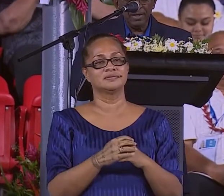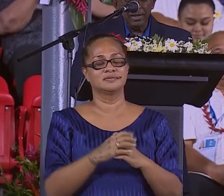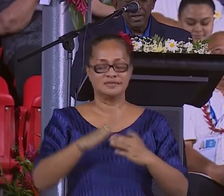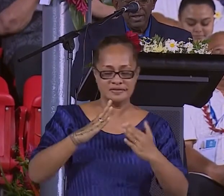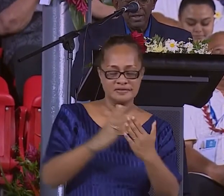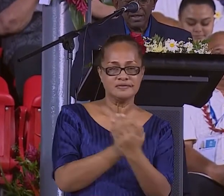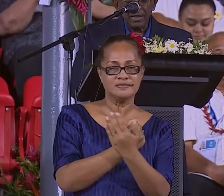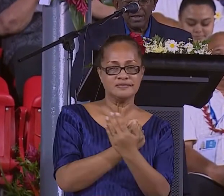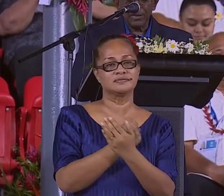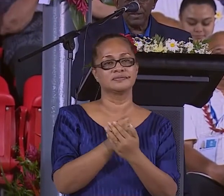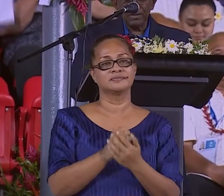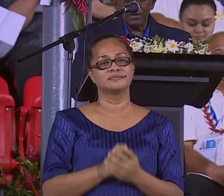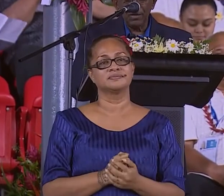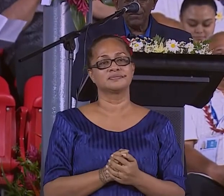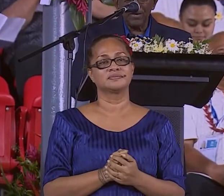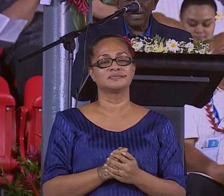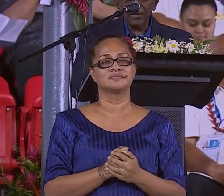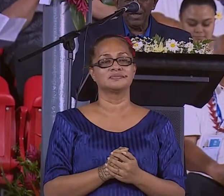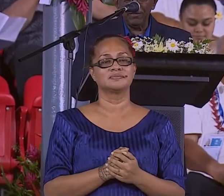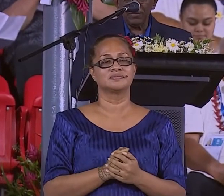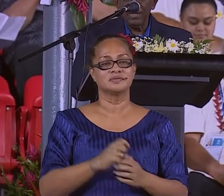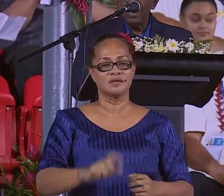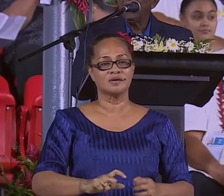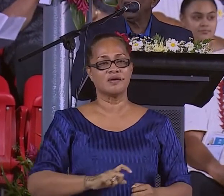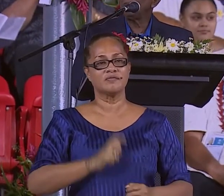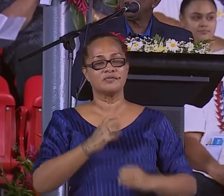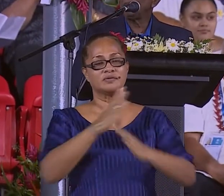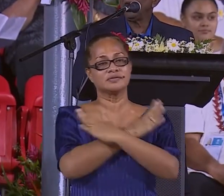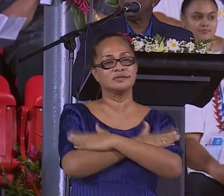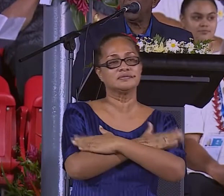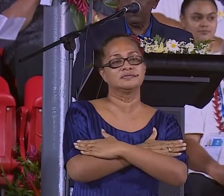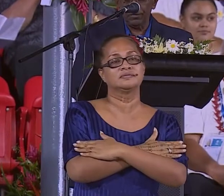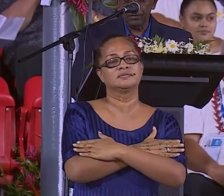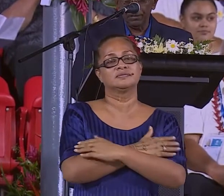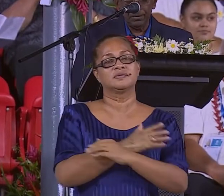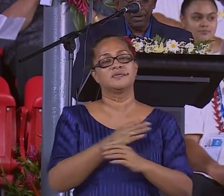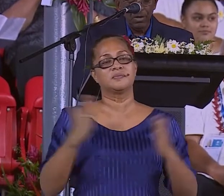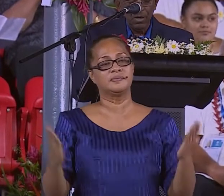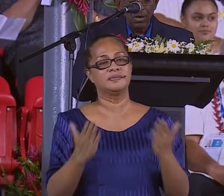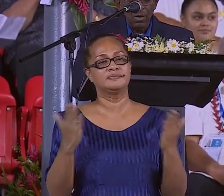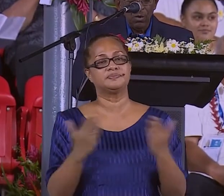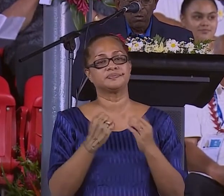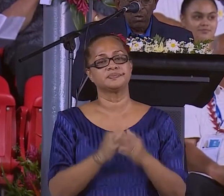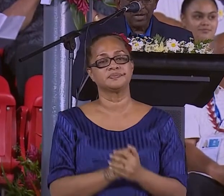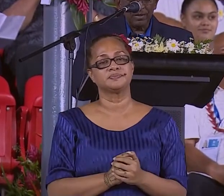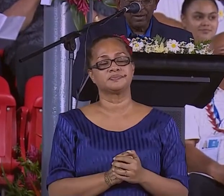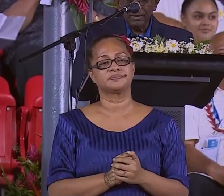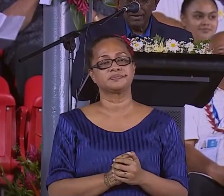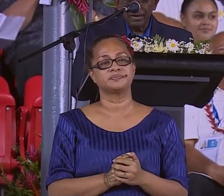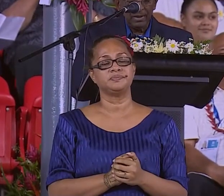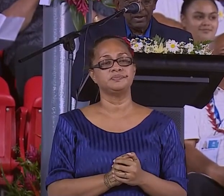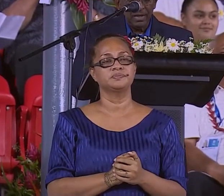security, and the safety of our athletes have been paramount. What